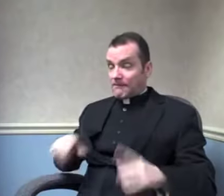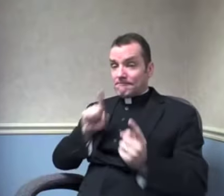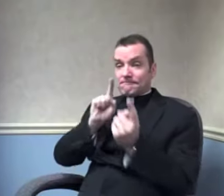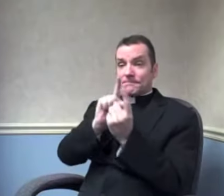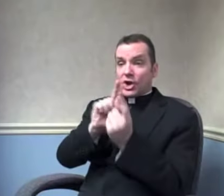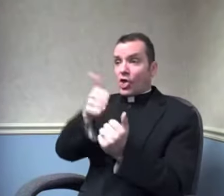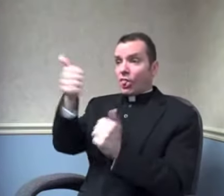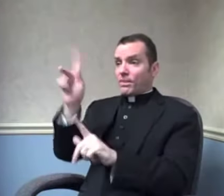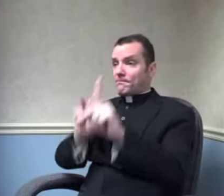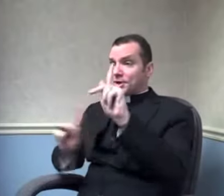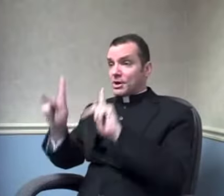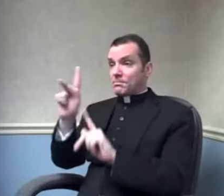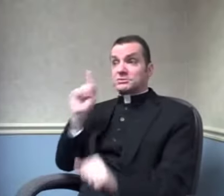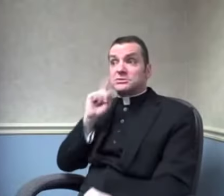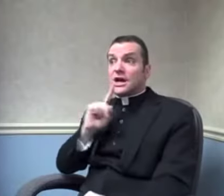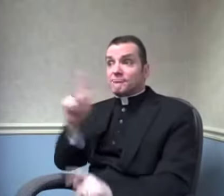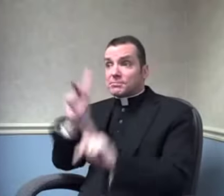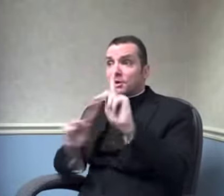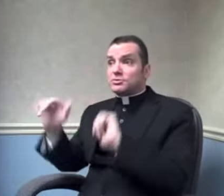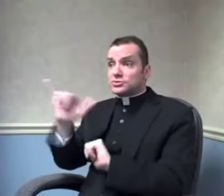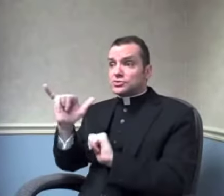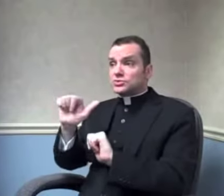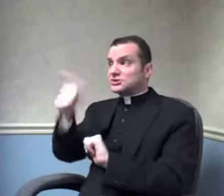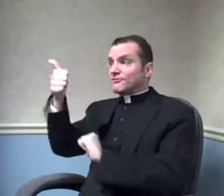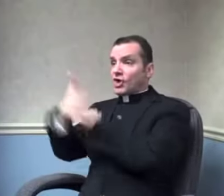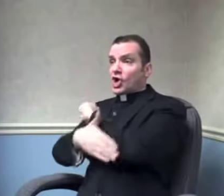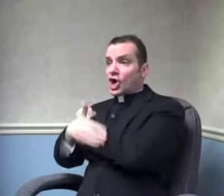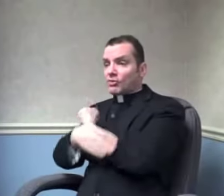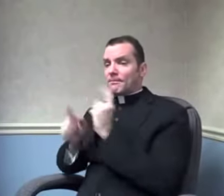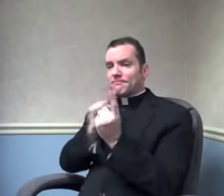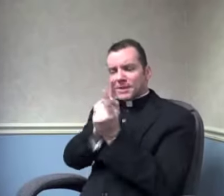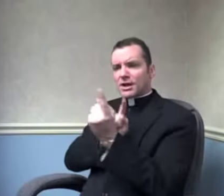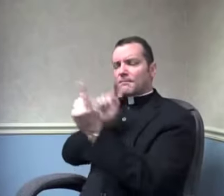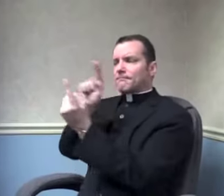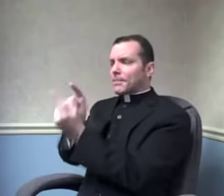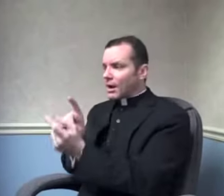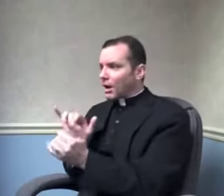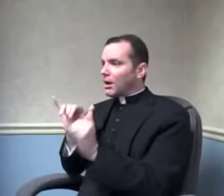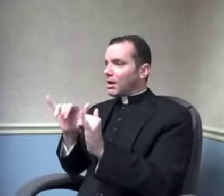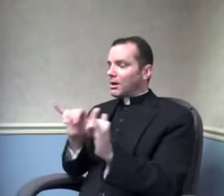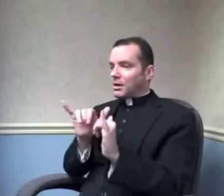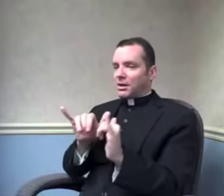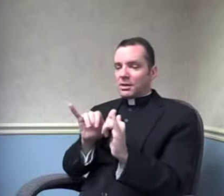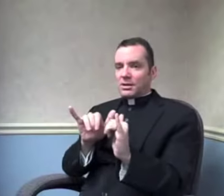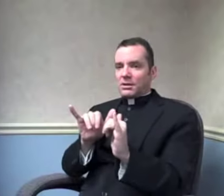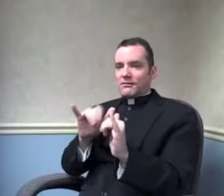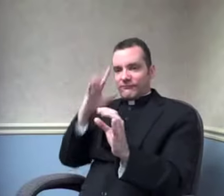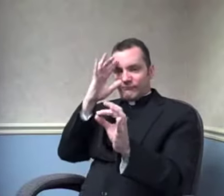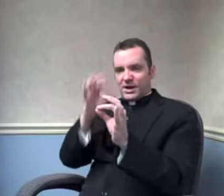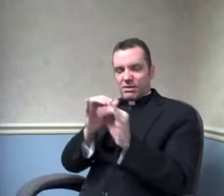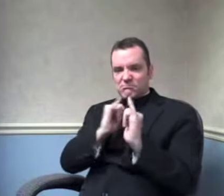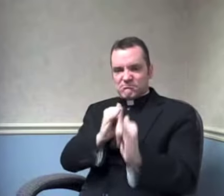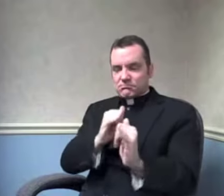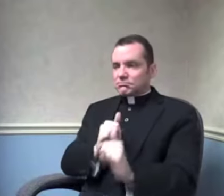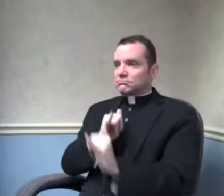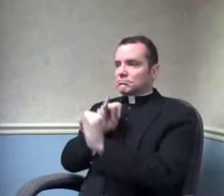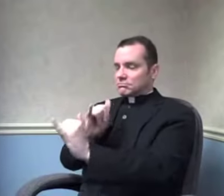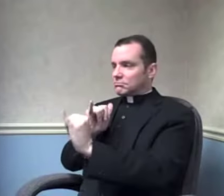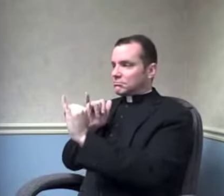went, they were absolutely dumbfounded to see so many other young people, deaf people too, from other countries, all